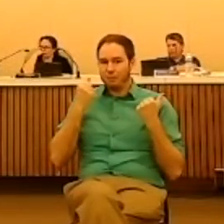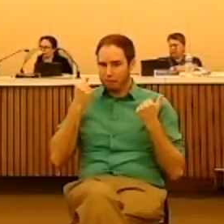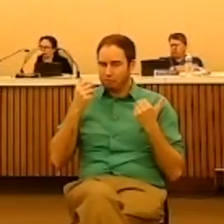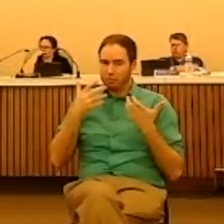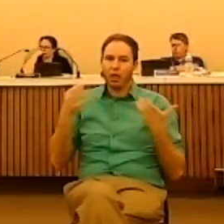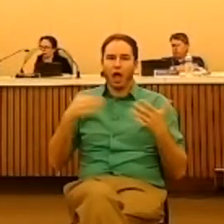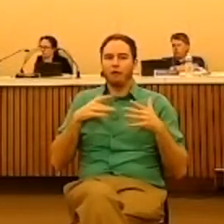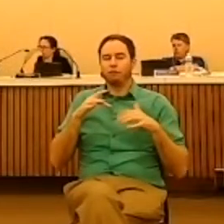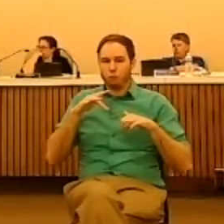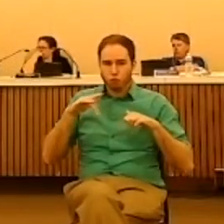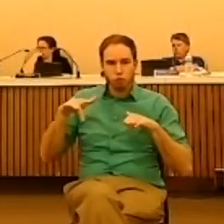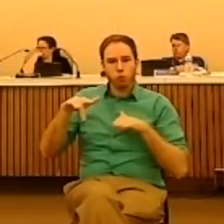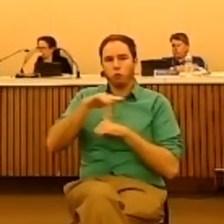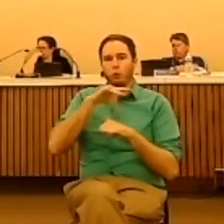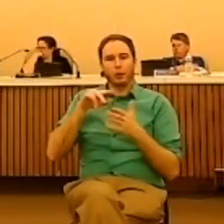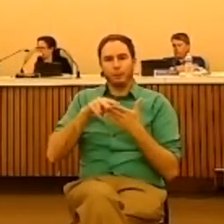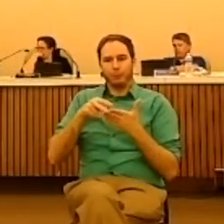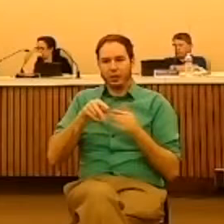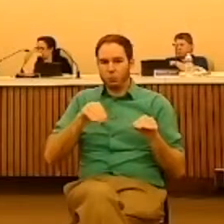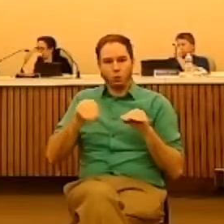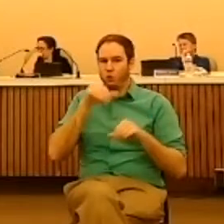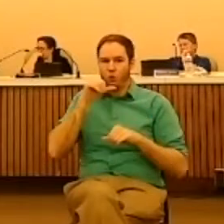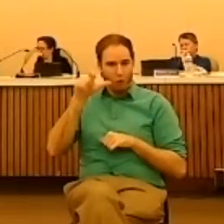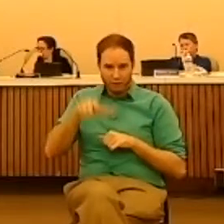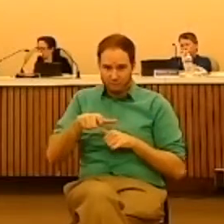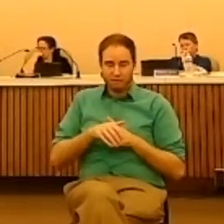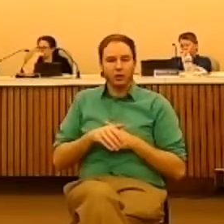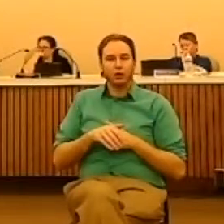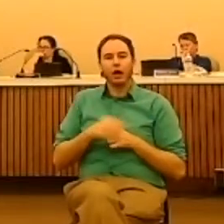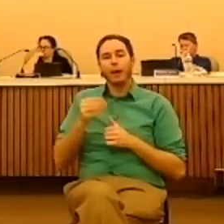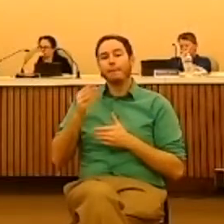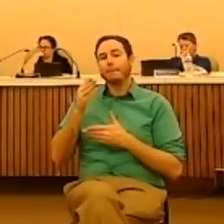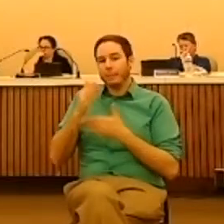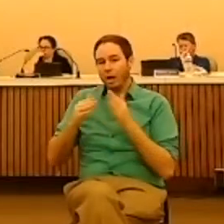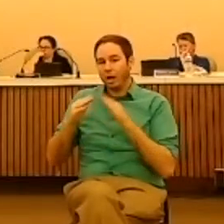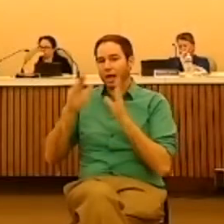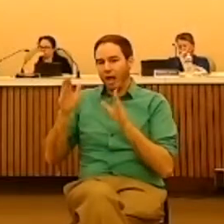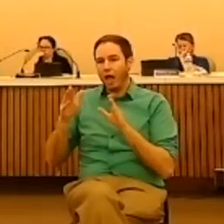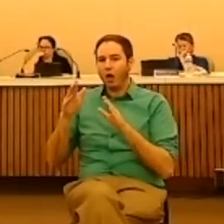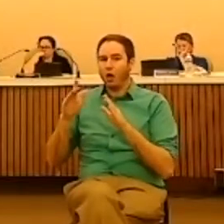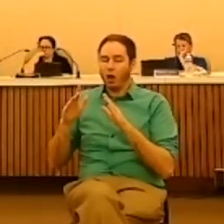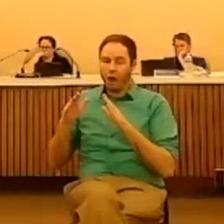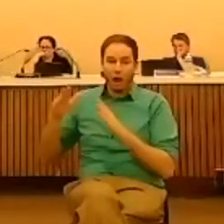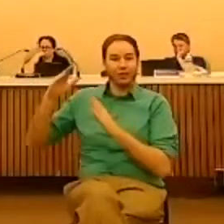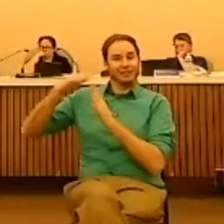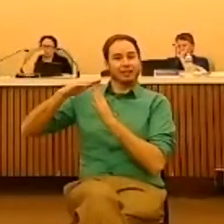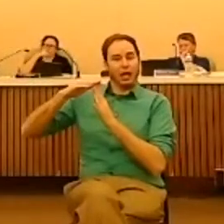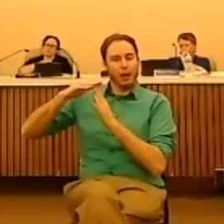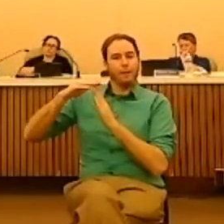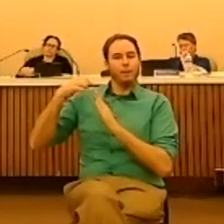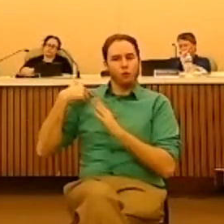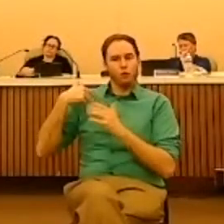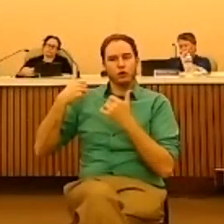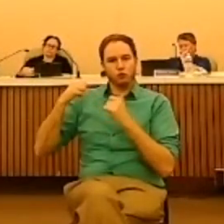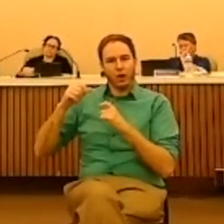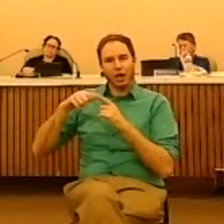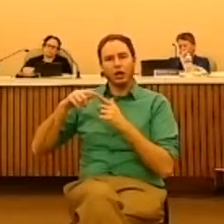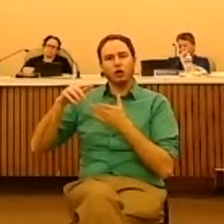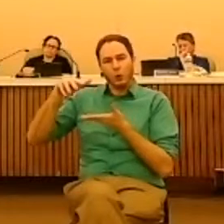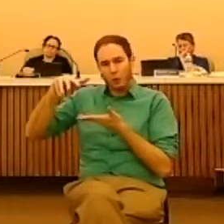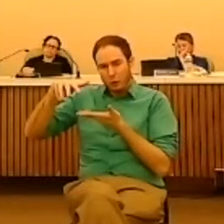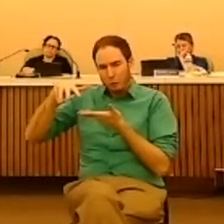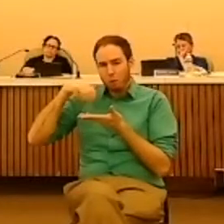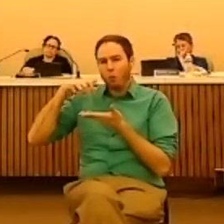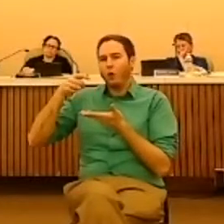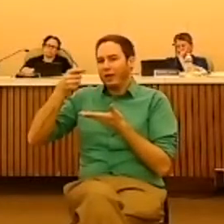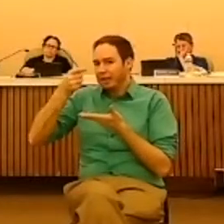space. So that's not gonna get moved. And then a lot of the houses are way up top, and we're gonna try and move as little dirt as